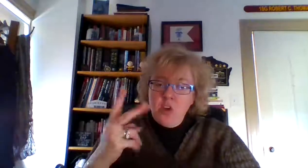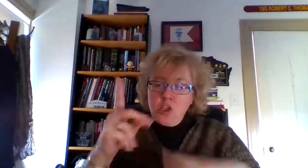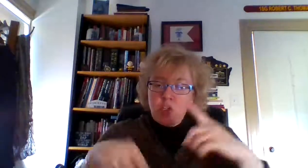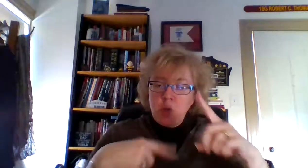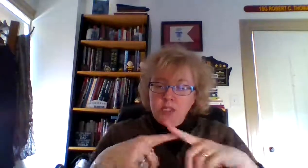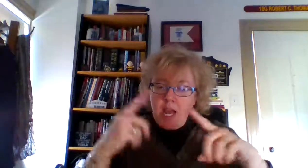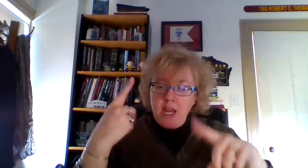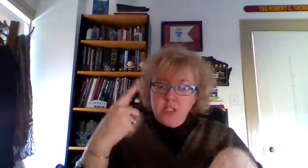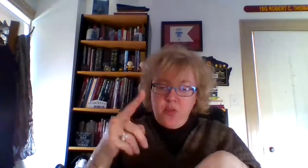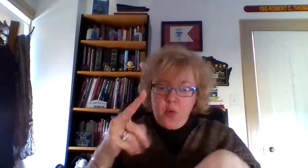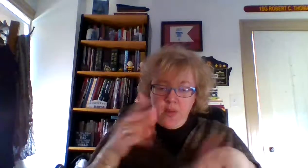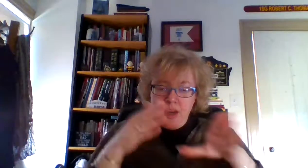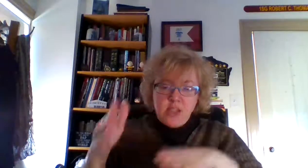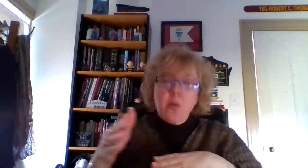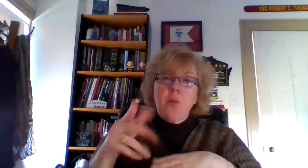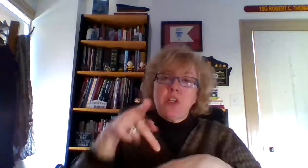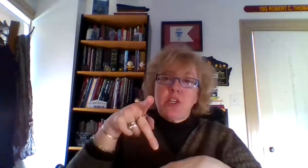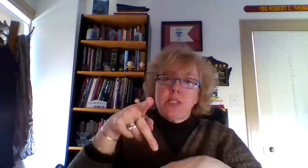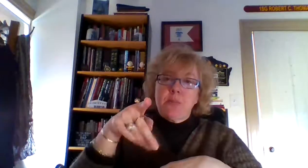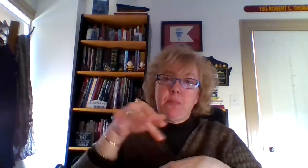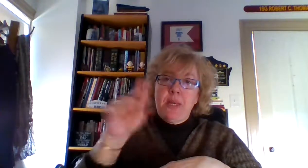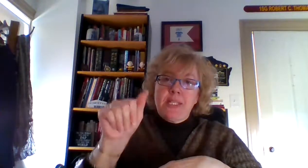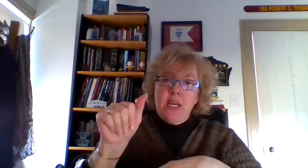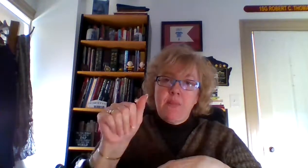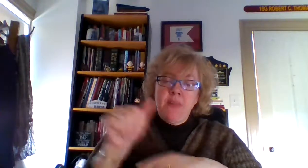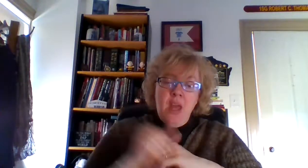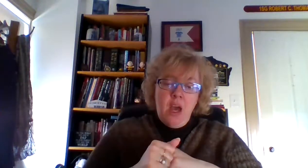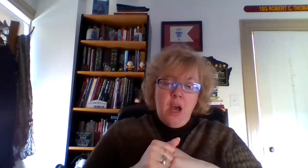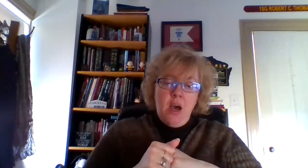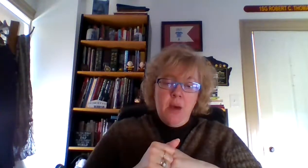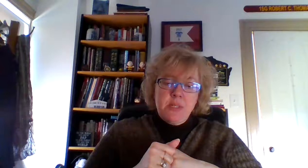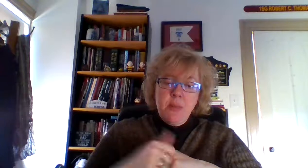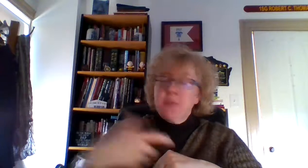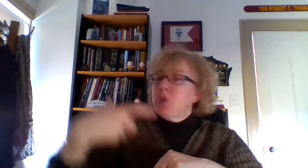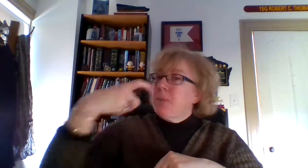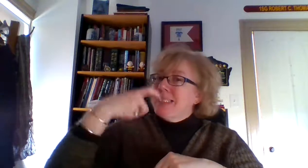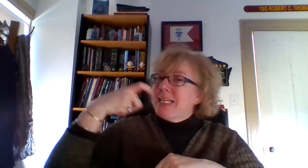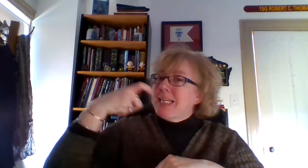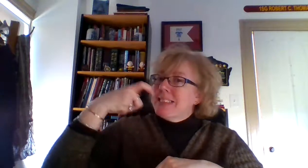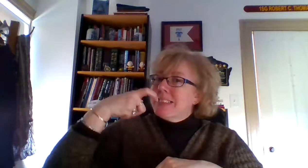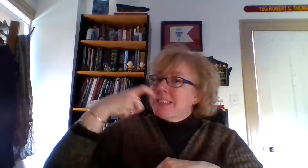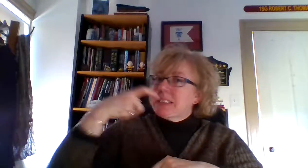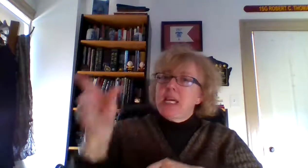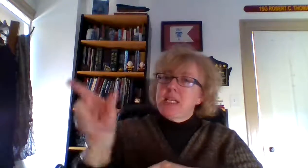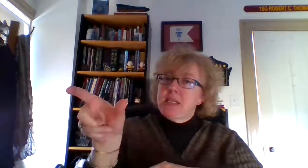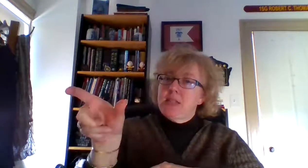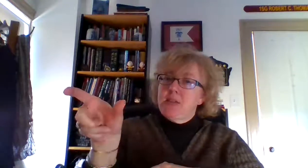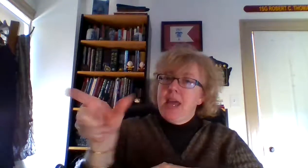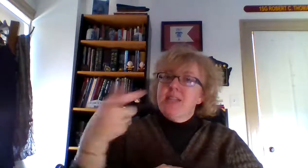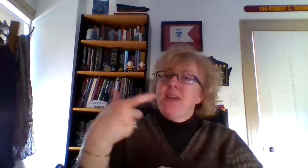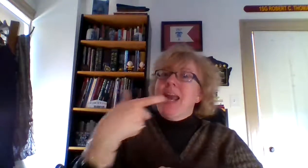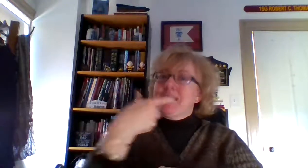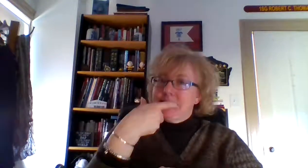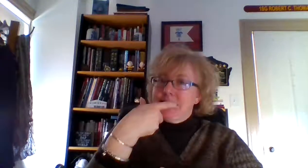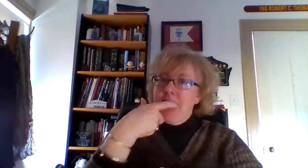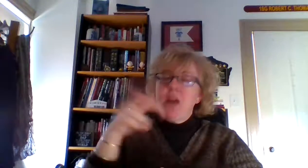There's 2 signs for the next one, which is pizza. Some people do pizza, just like the end of it, like that,